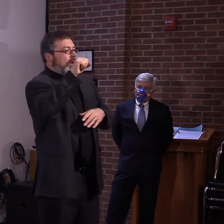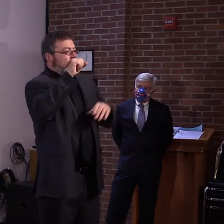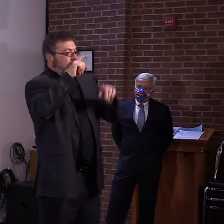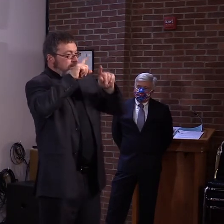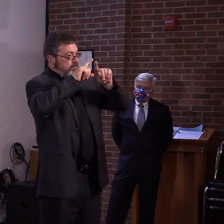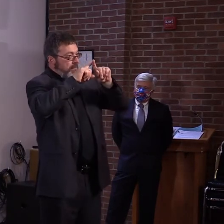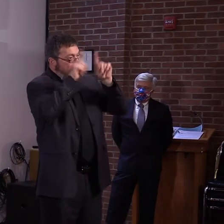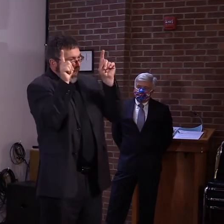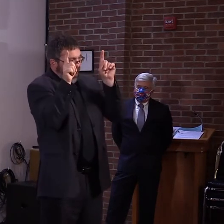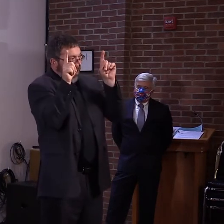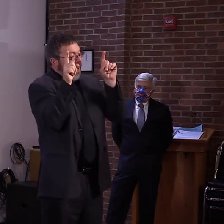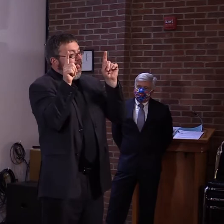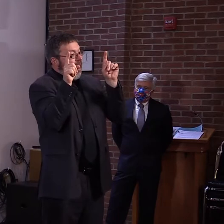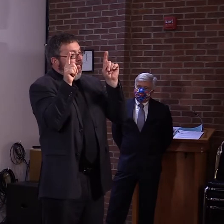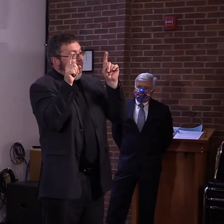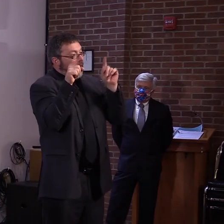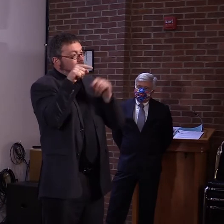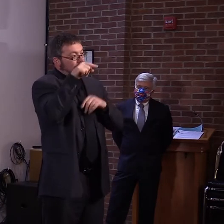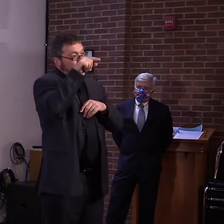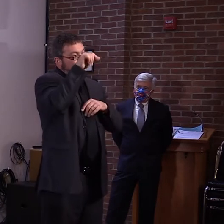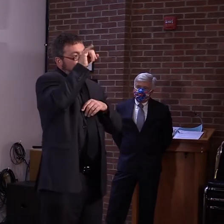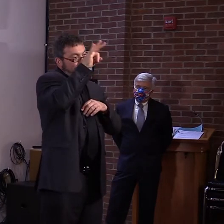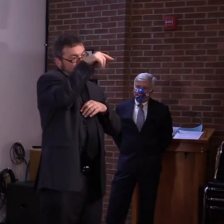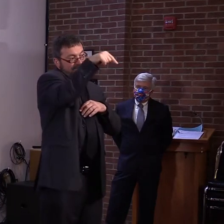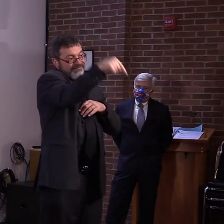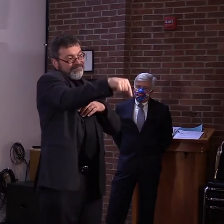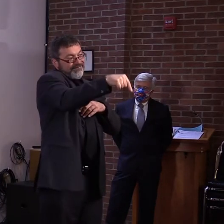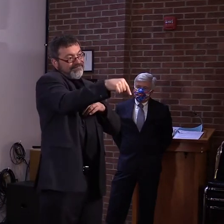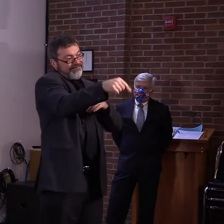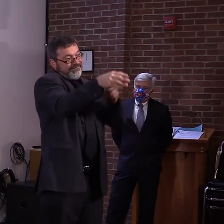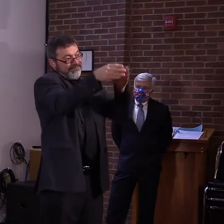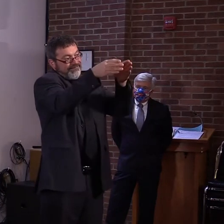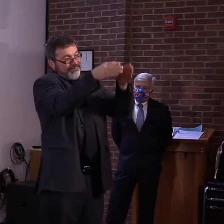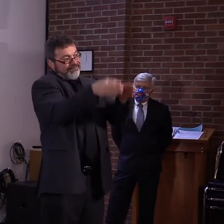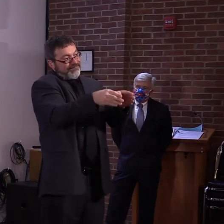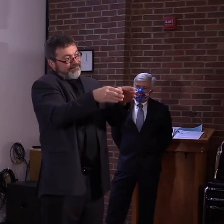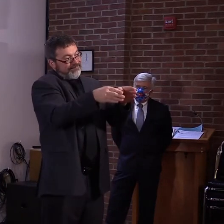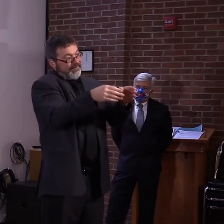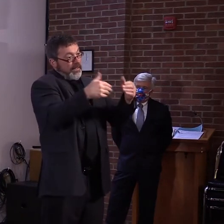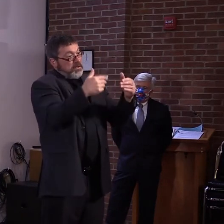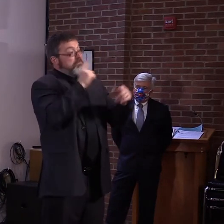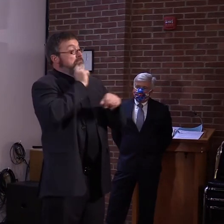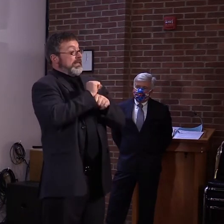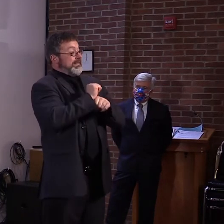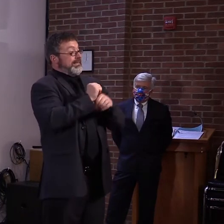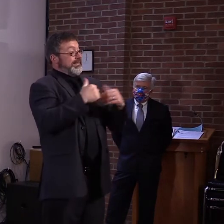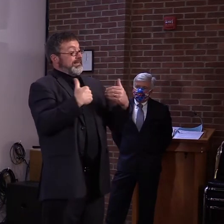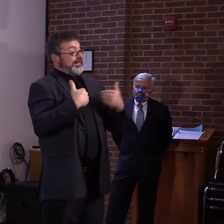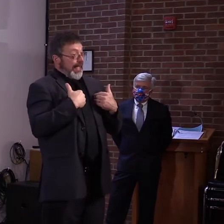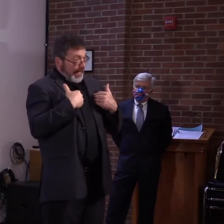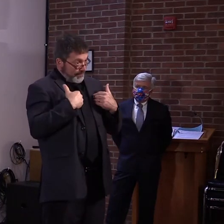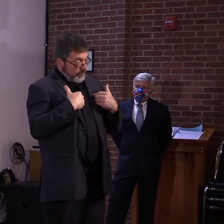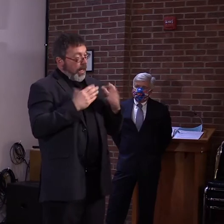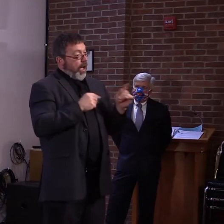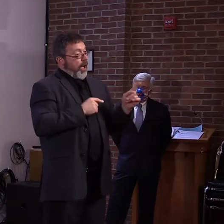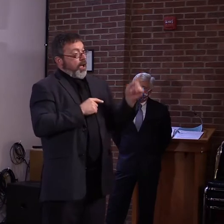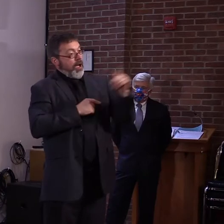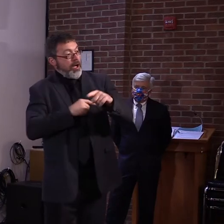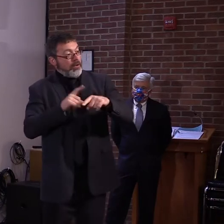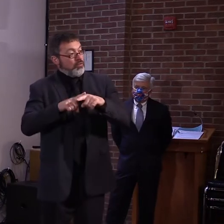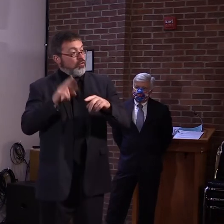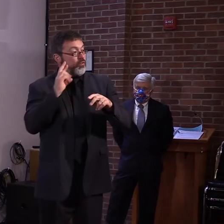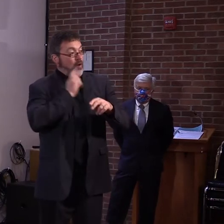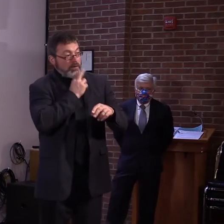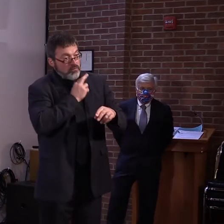maybe ate at a restaurant or worked in a business, doesn't necessarily mean they were even there while they were